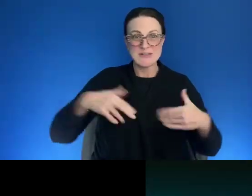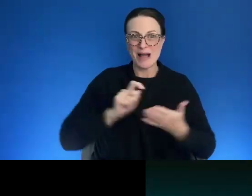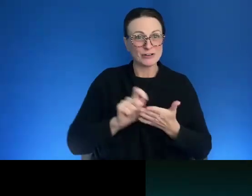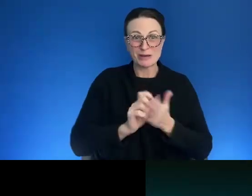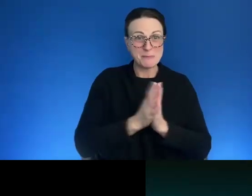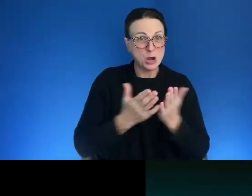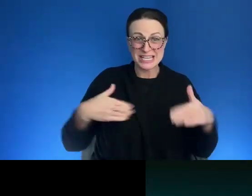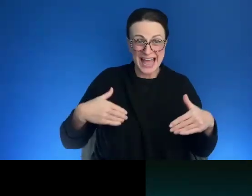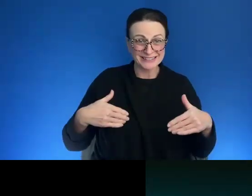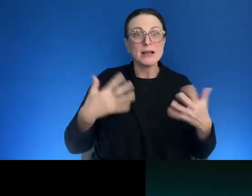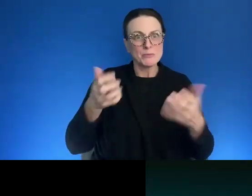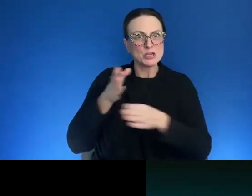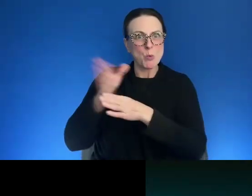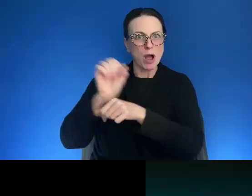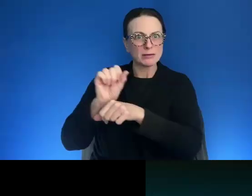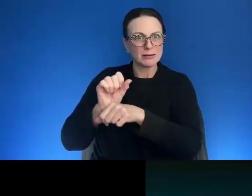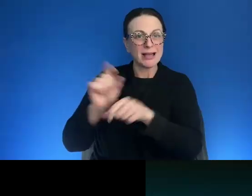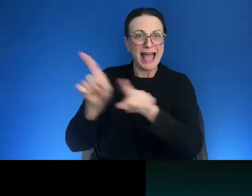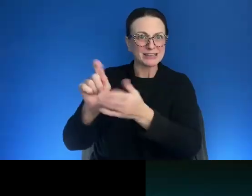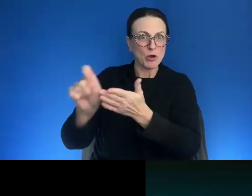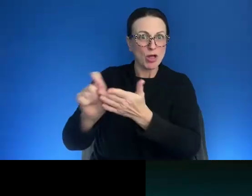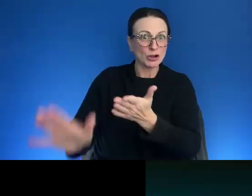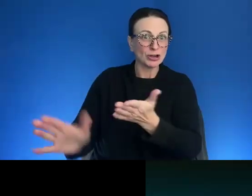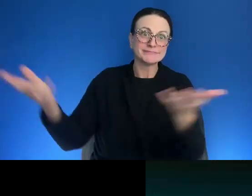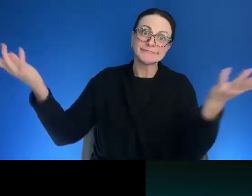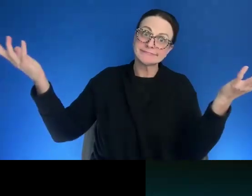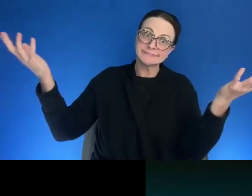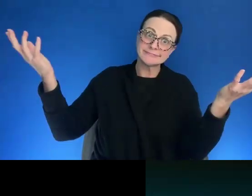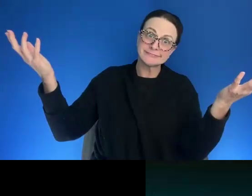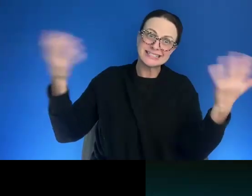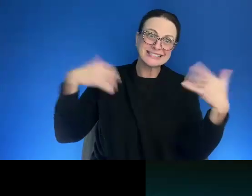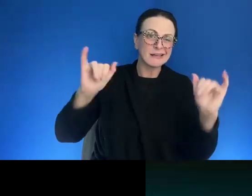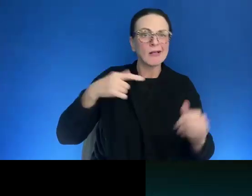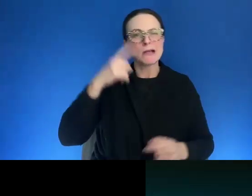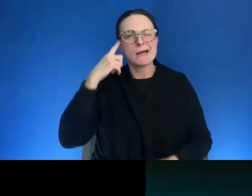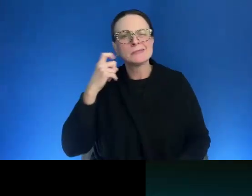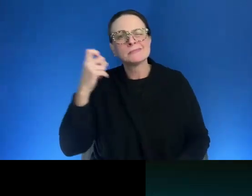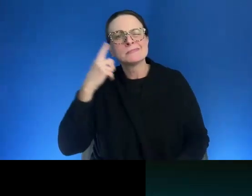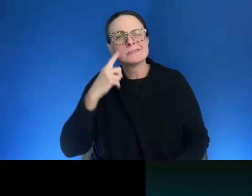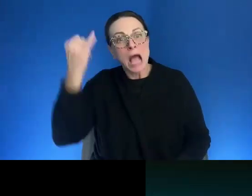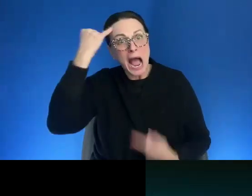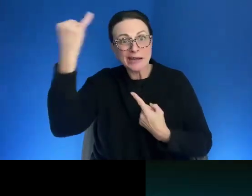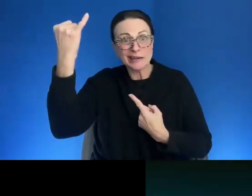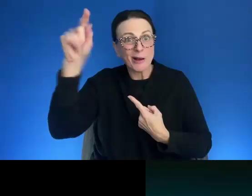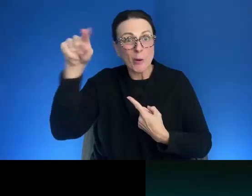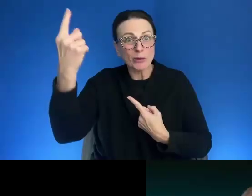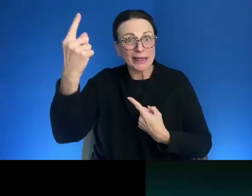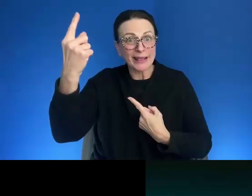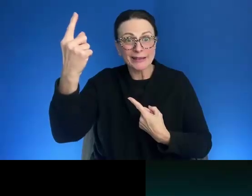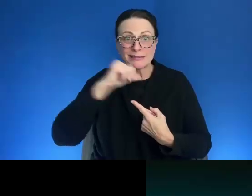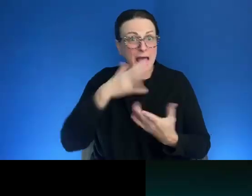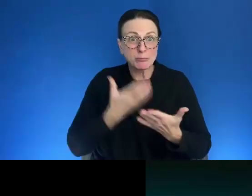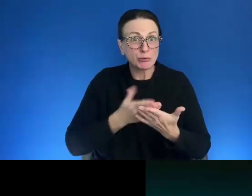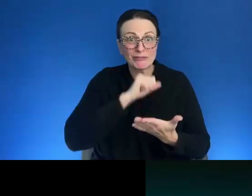yet, but you want a career as an author. Well, it's speculative. It's just an idea. So